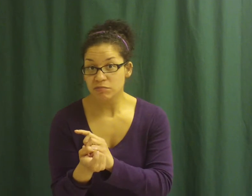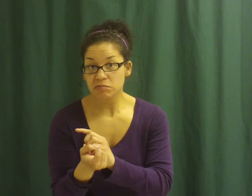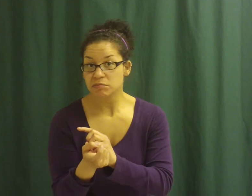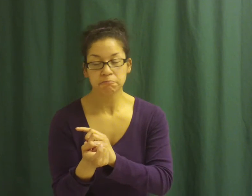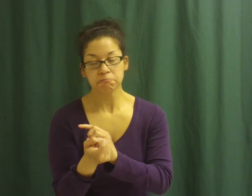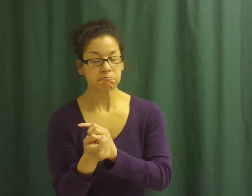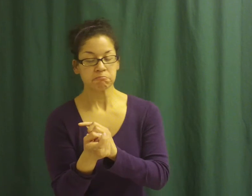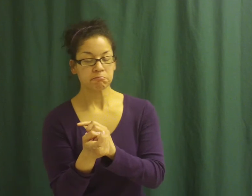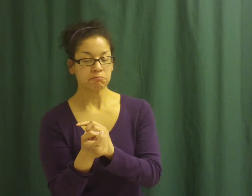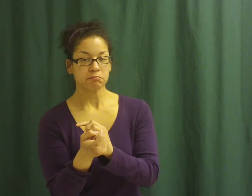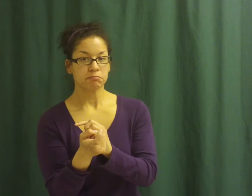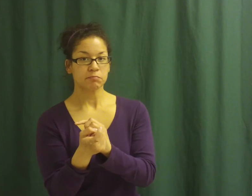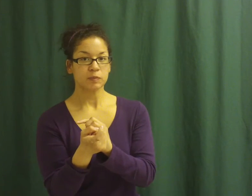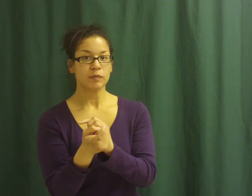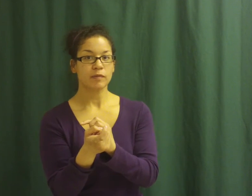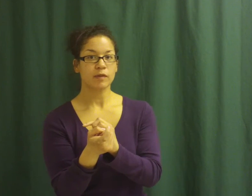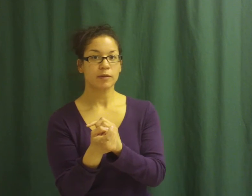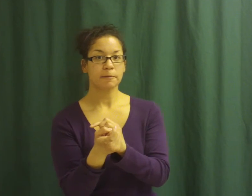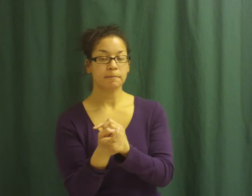we currently need to be attentive.